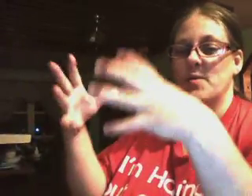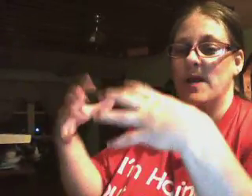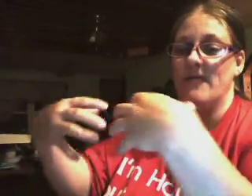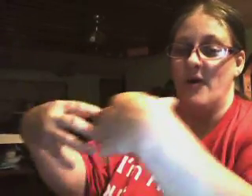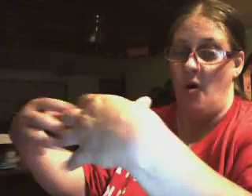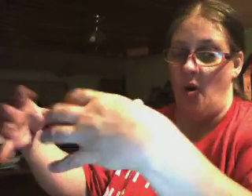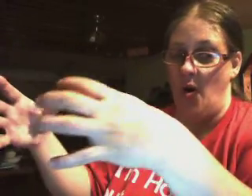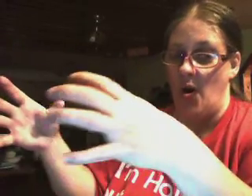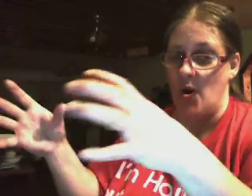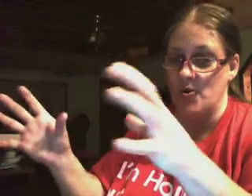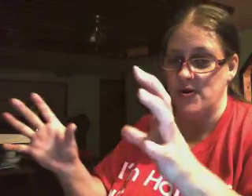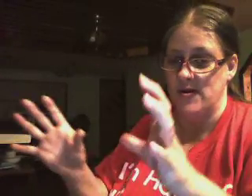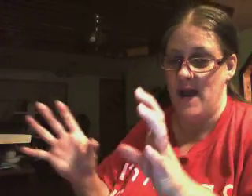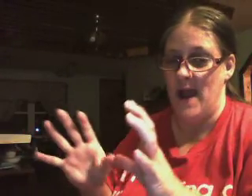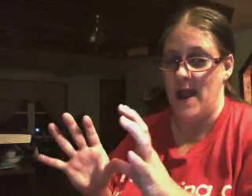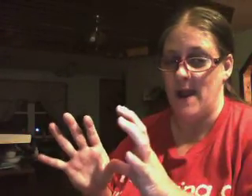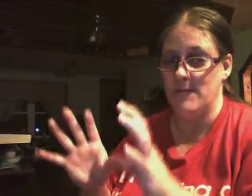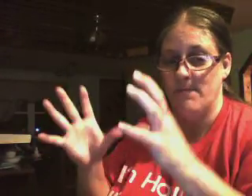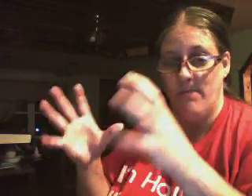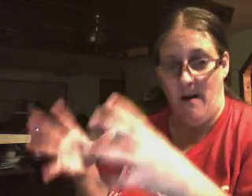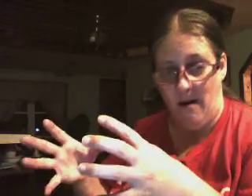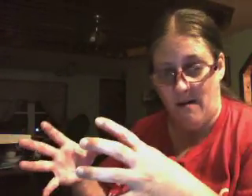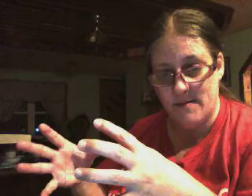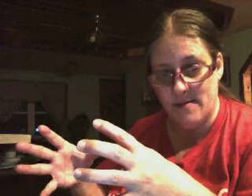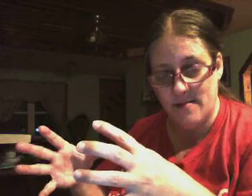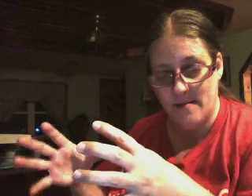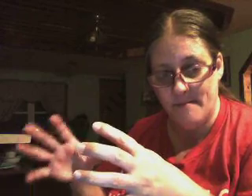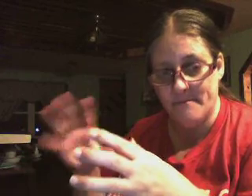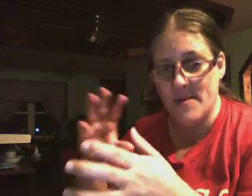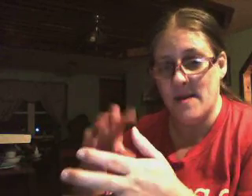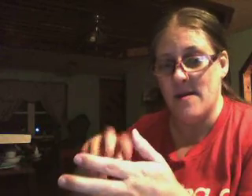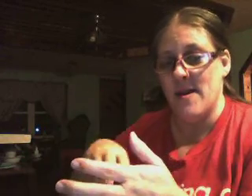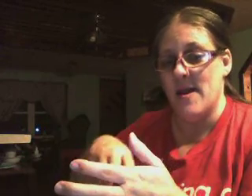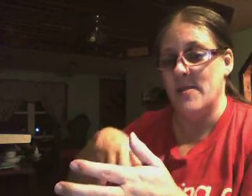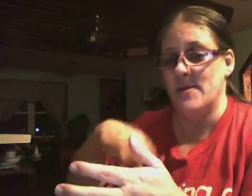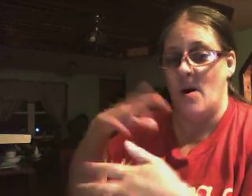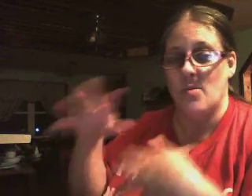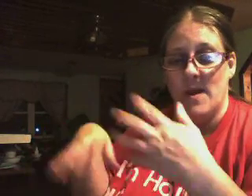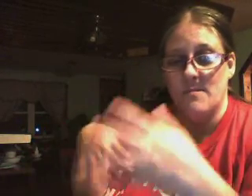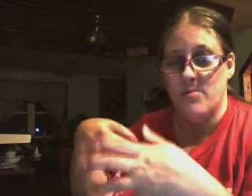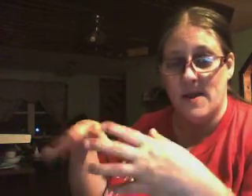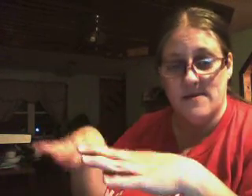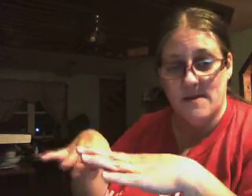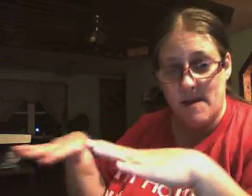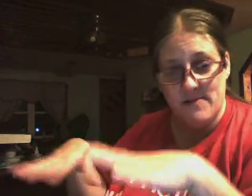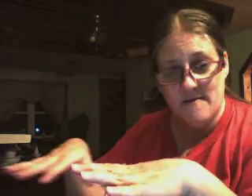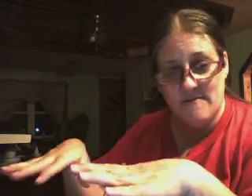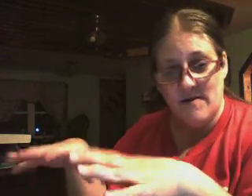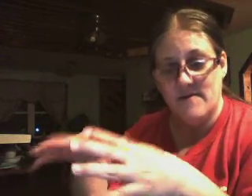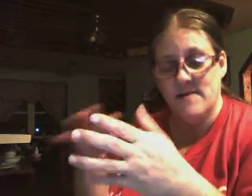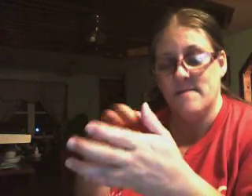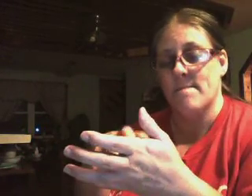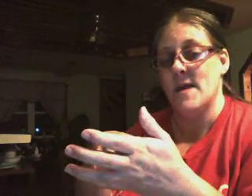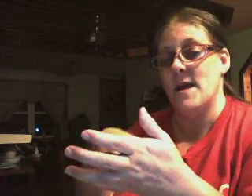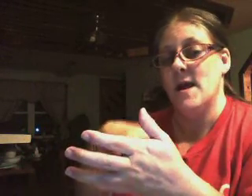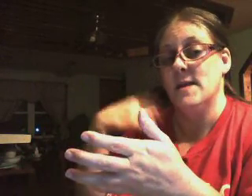When you get the heart-shaped box, it's all red and pretty and sometimes they're velvet,